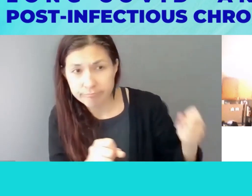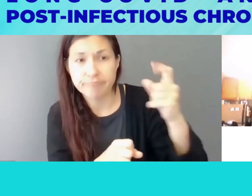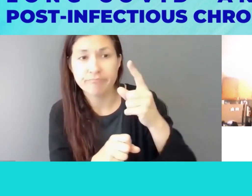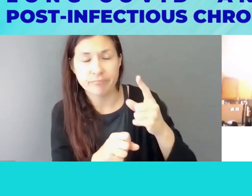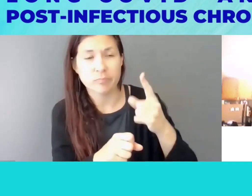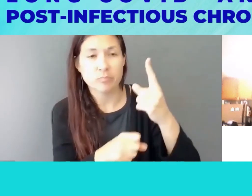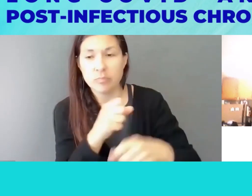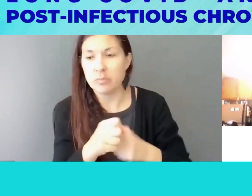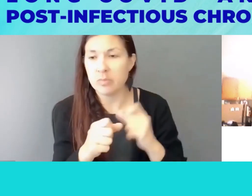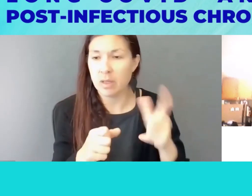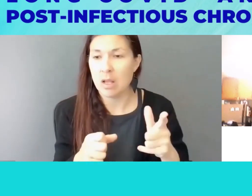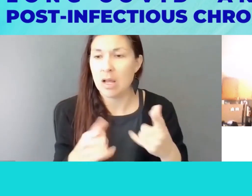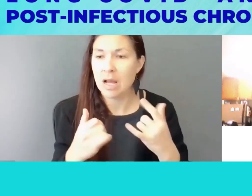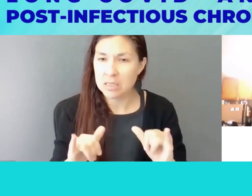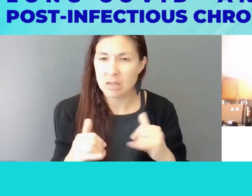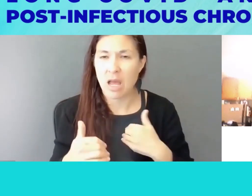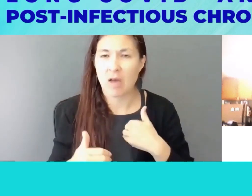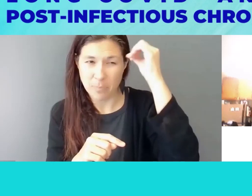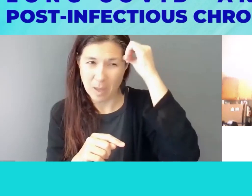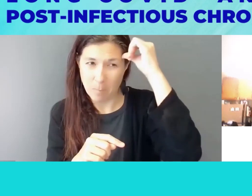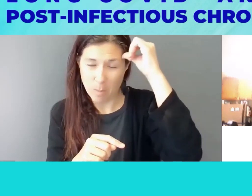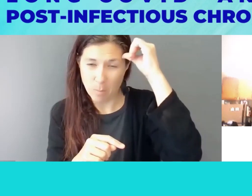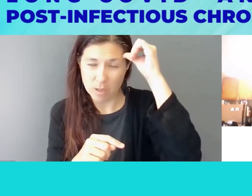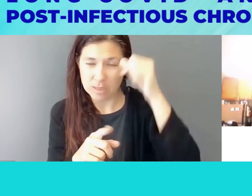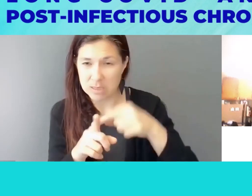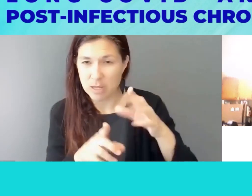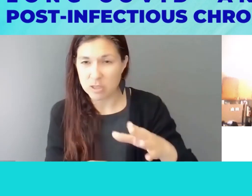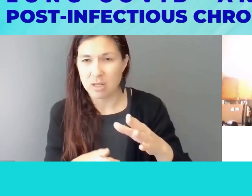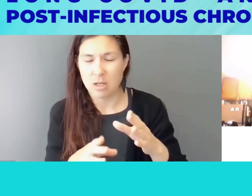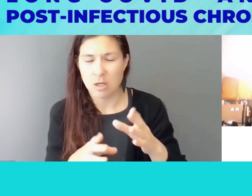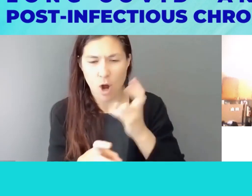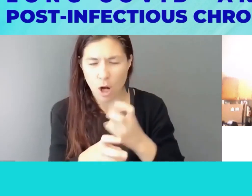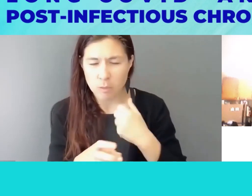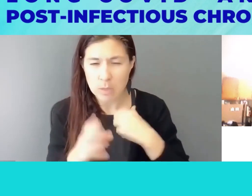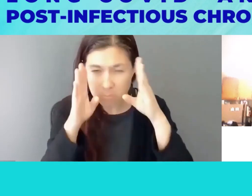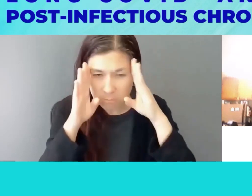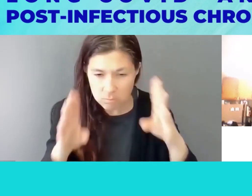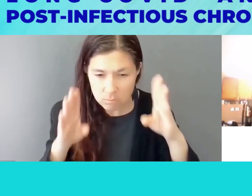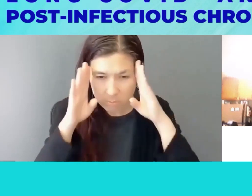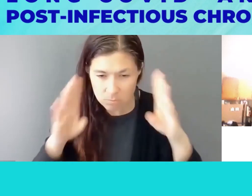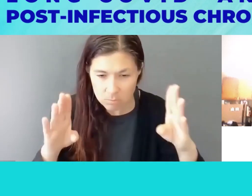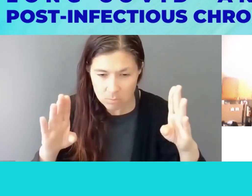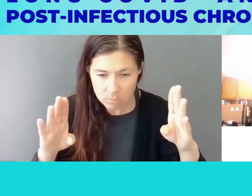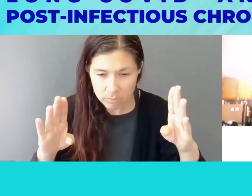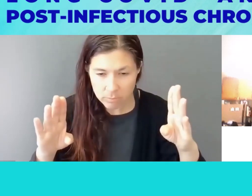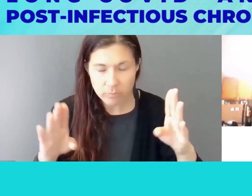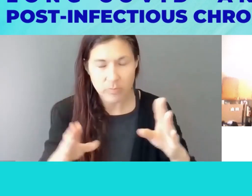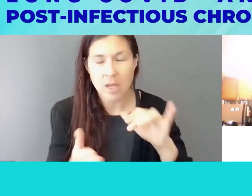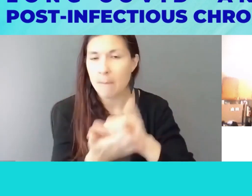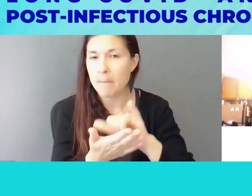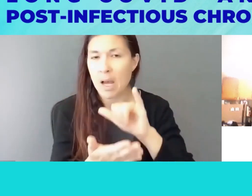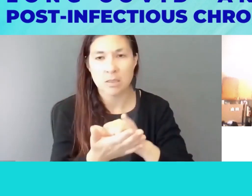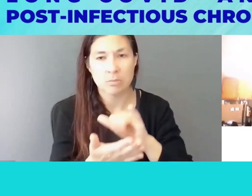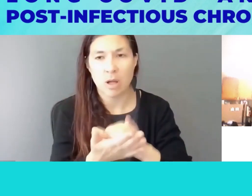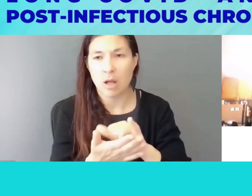in Massachusetts. First, we just need more and better services for the disabled. While there seem to be full-fledged programs supporting seniors